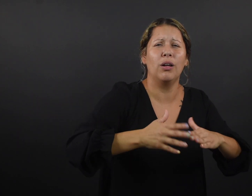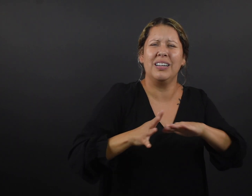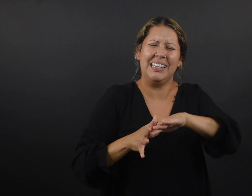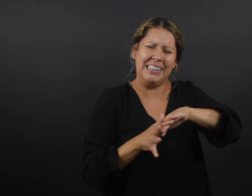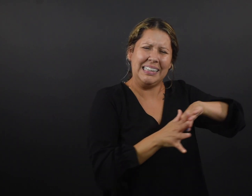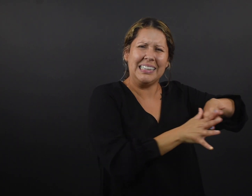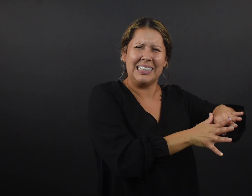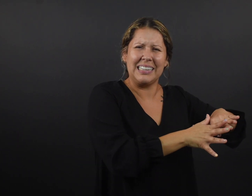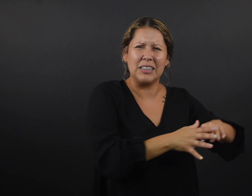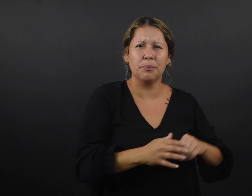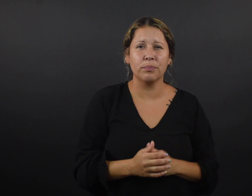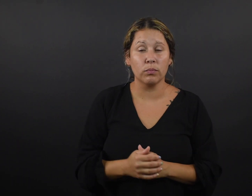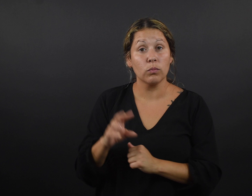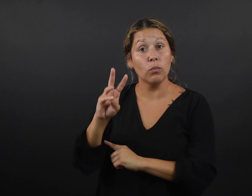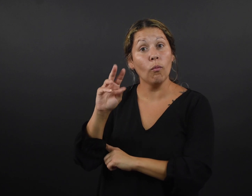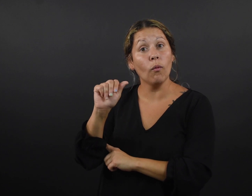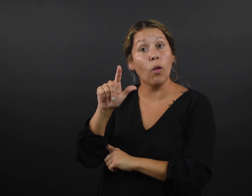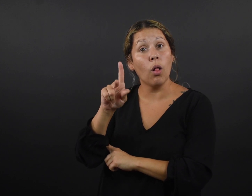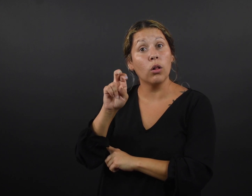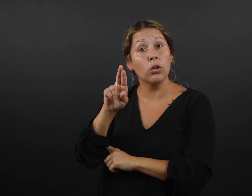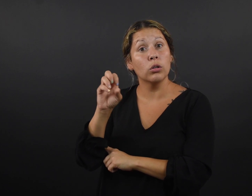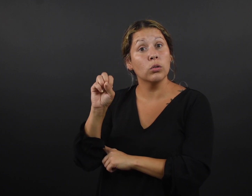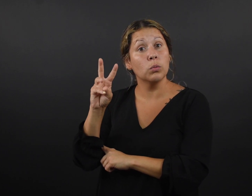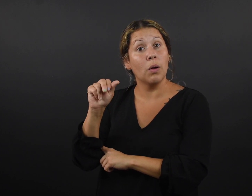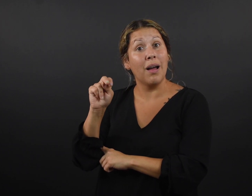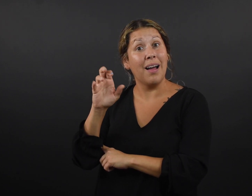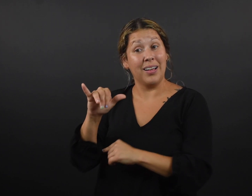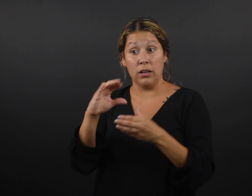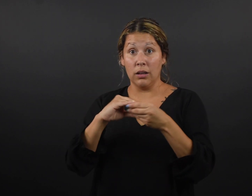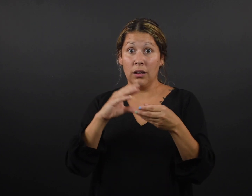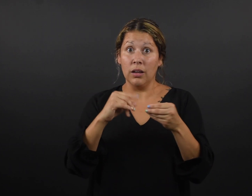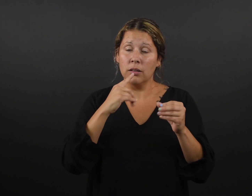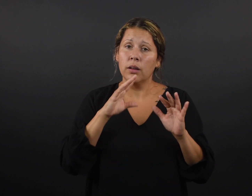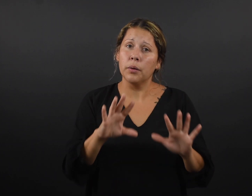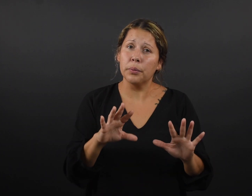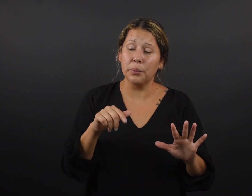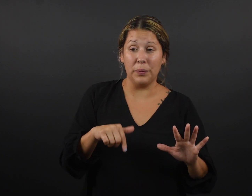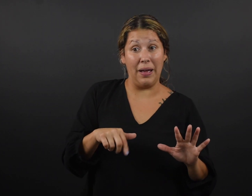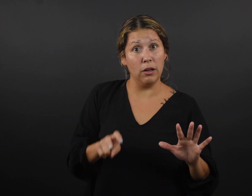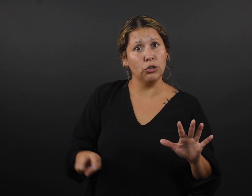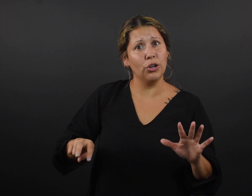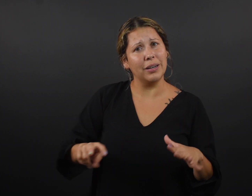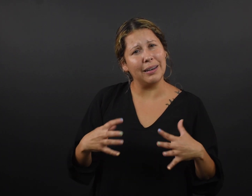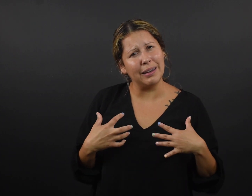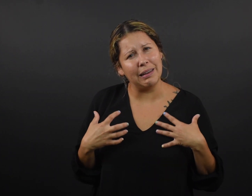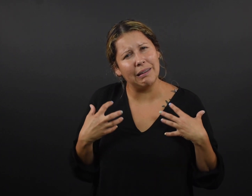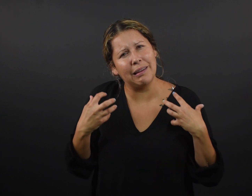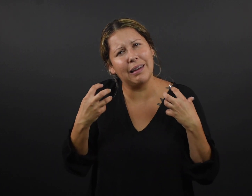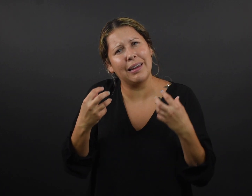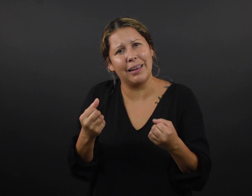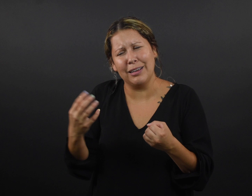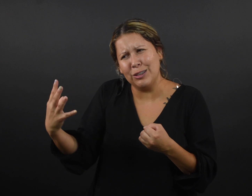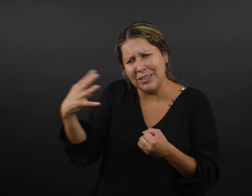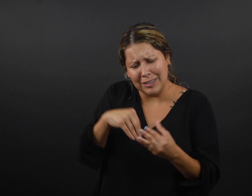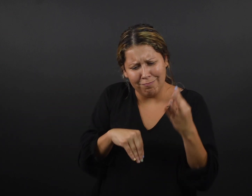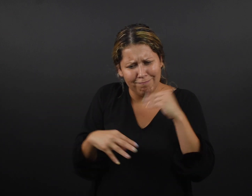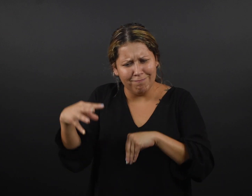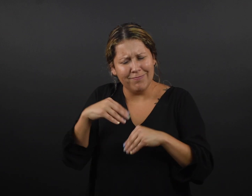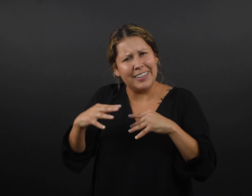generations of colonization. As Walker Swaney puts it is healing to have pieces of